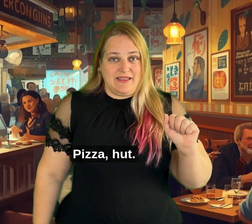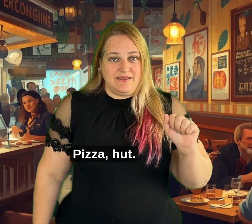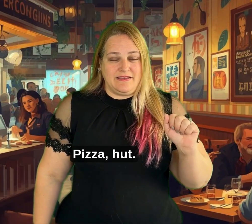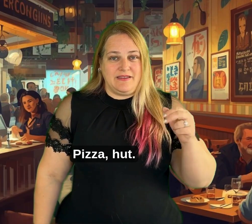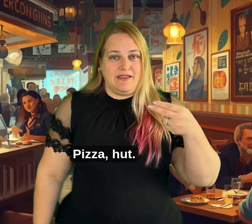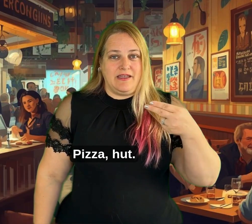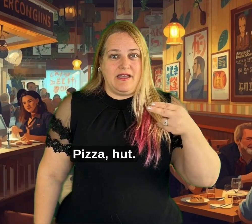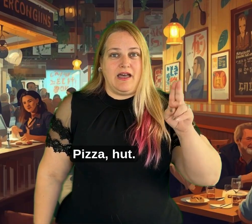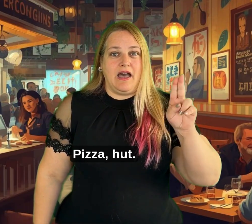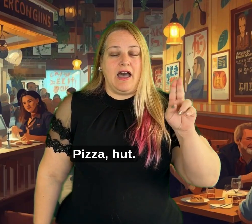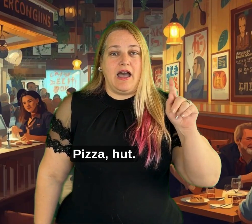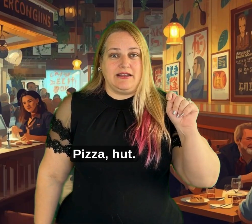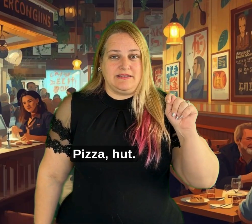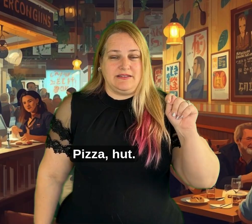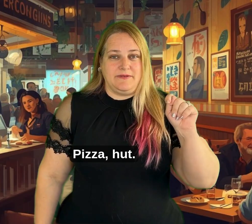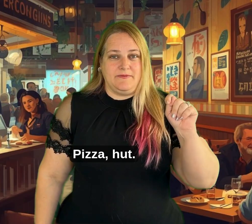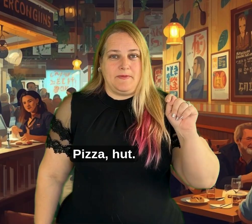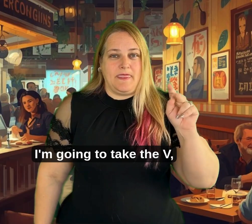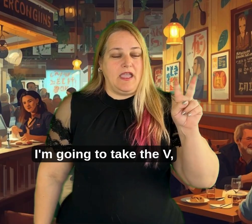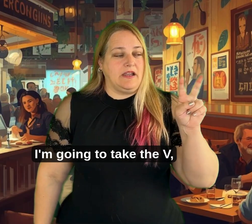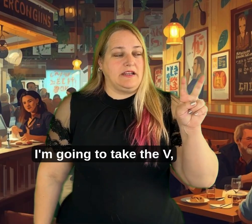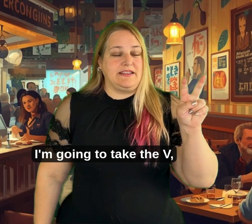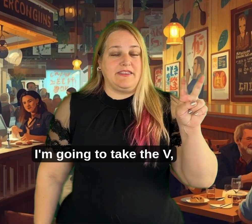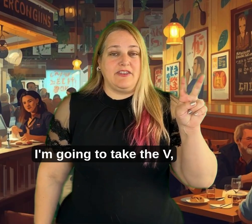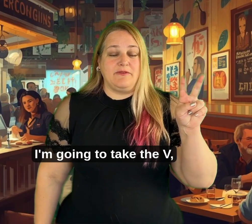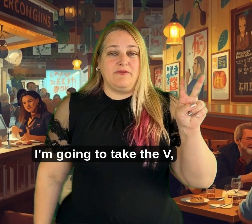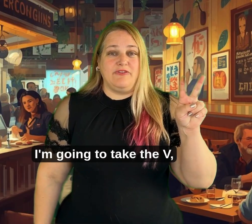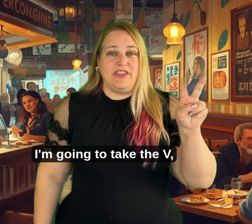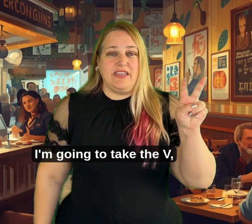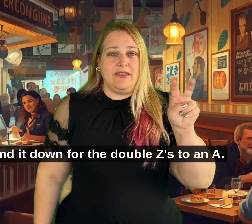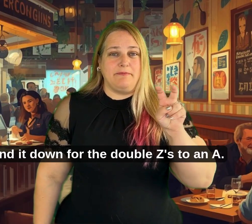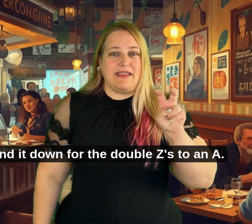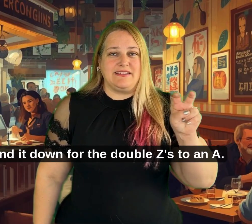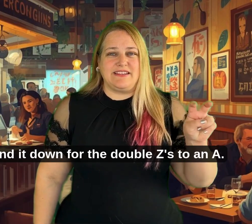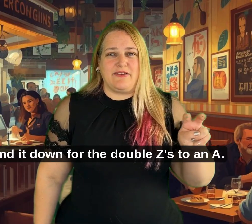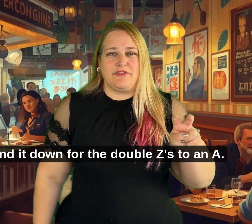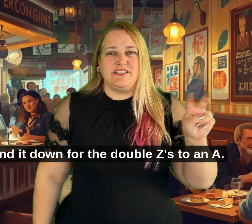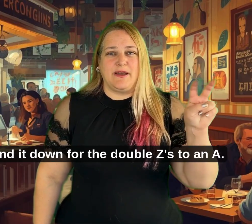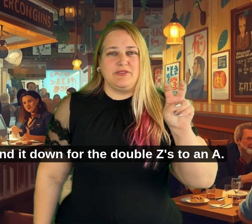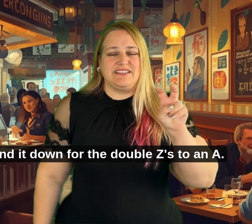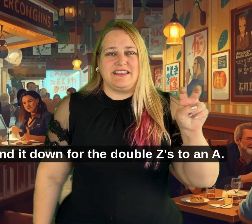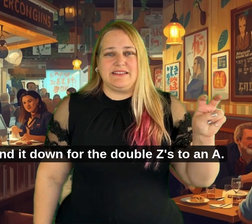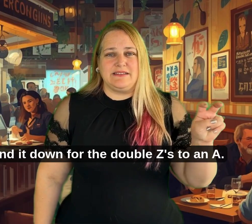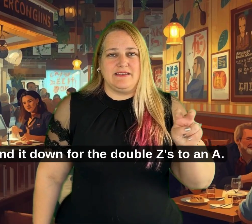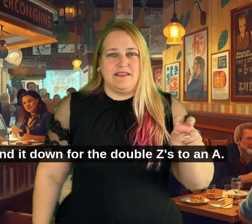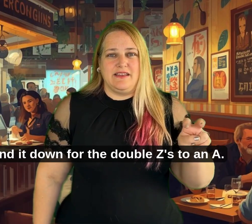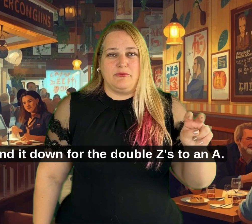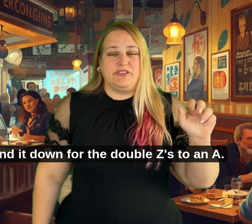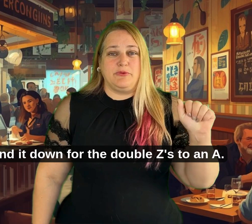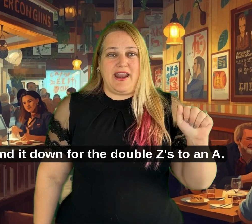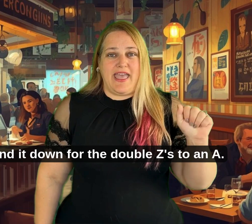Pizza Hut. I'm going to take the V, bend it down for the double Z's to an